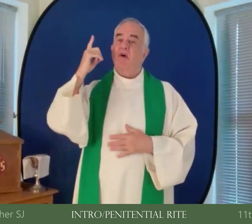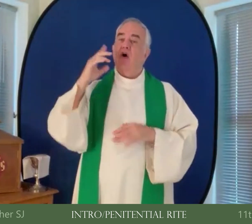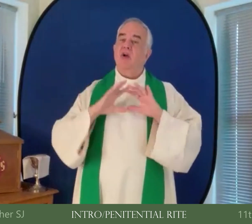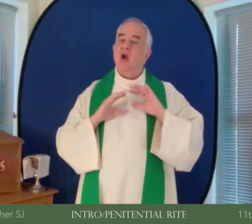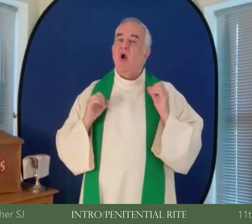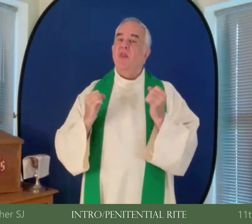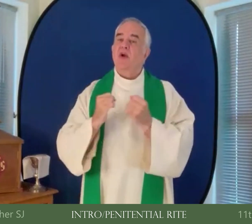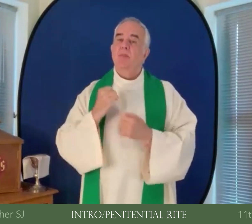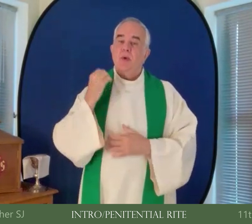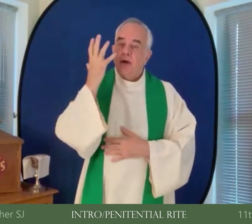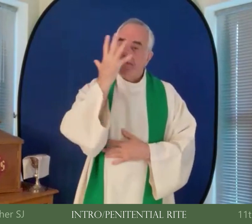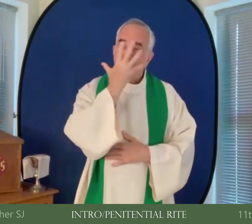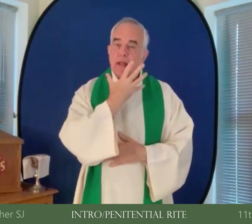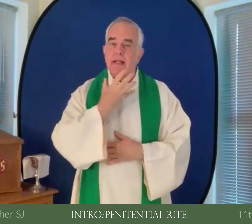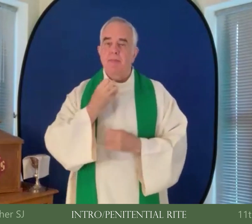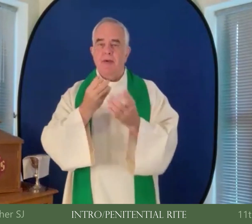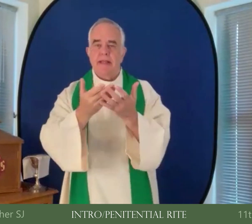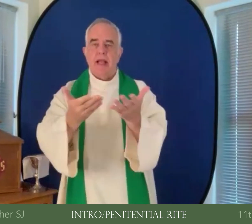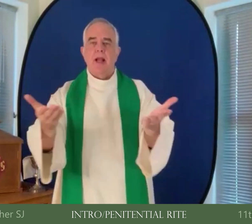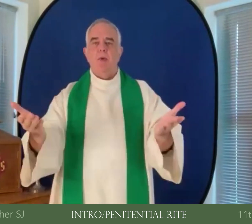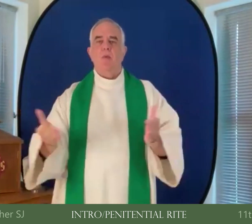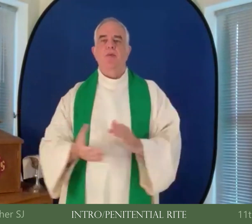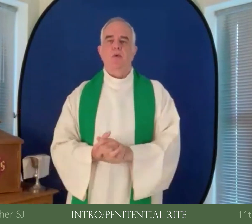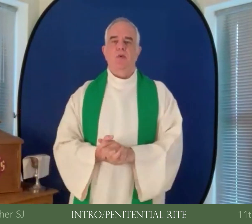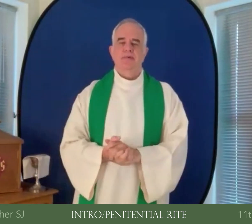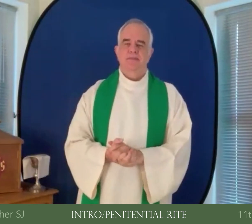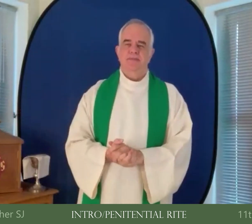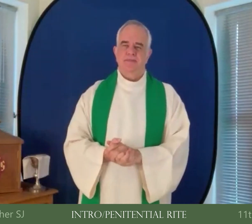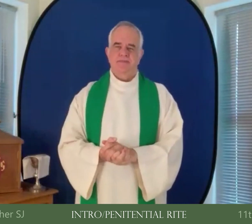God, the communion of the Holy Spirit be with you.